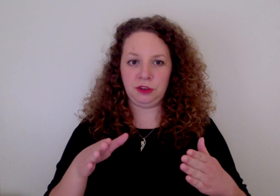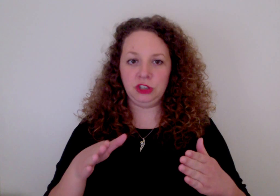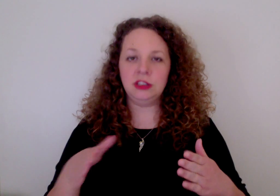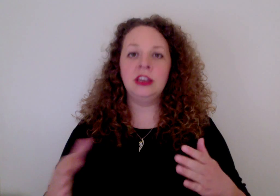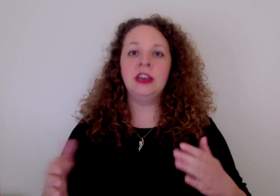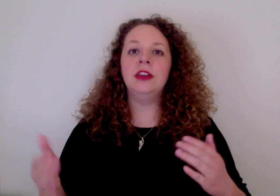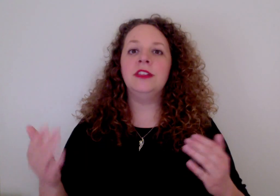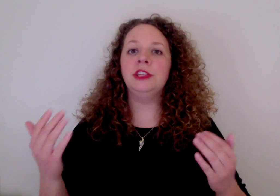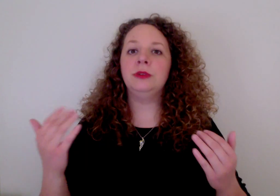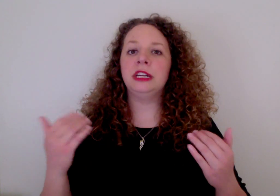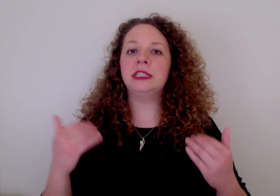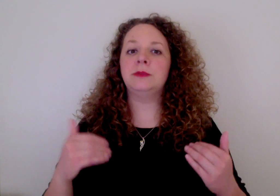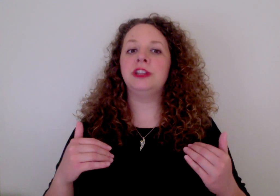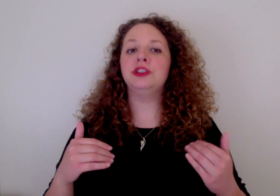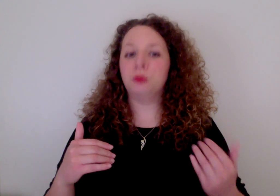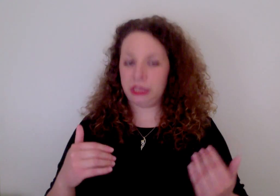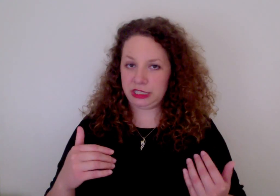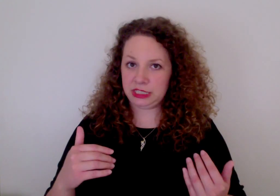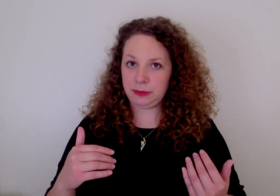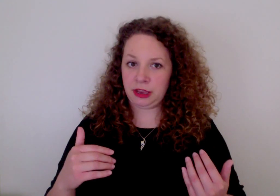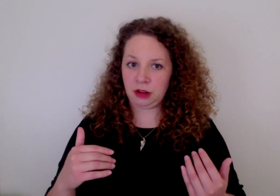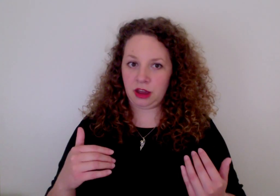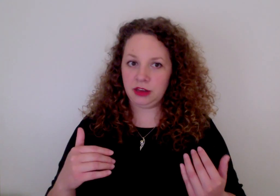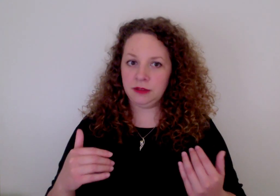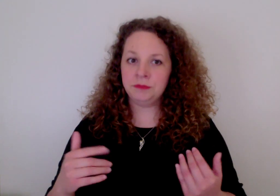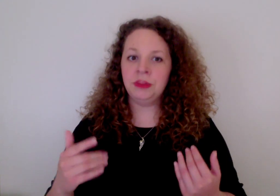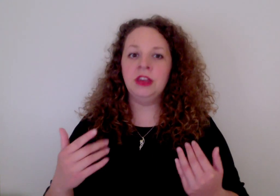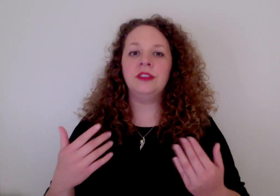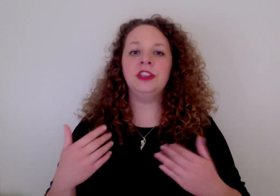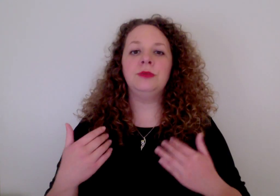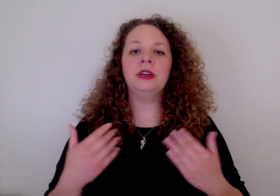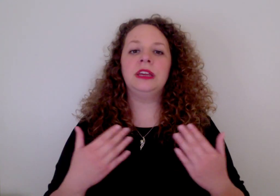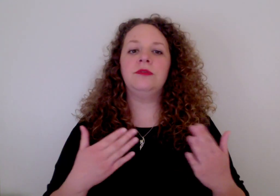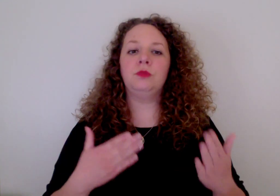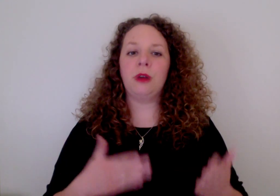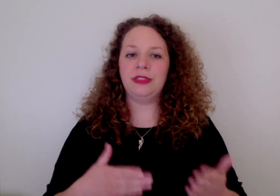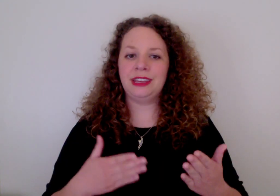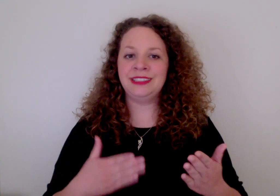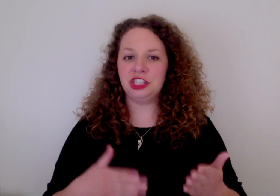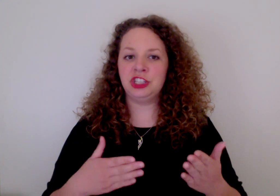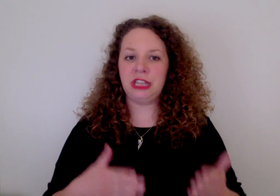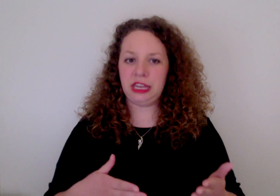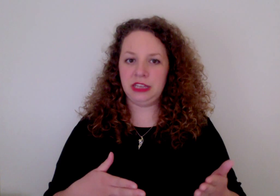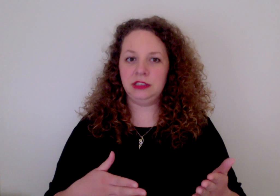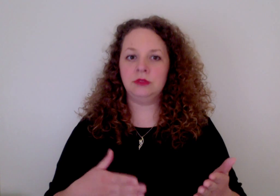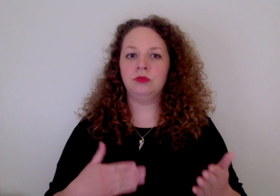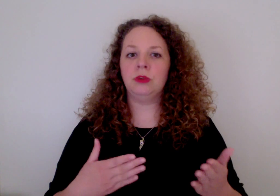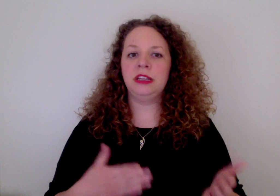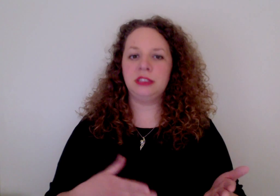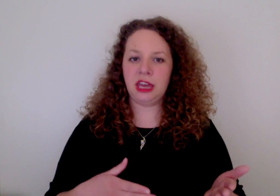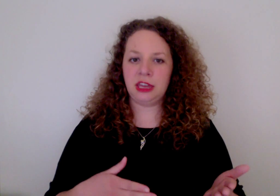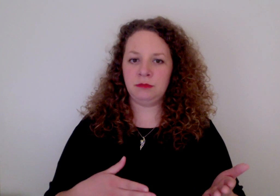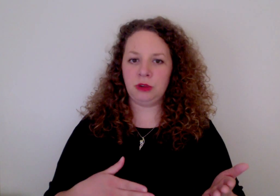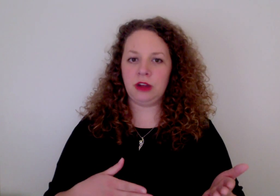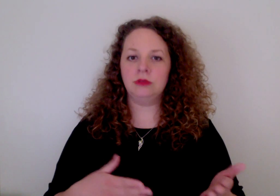first. Then you will express your willingness by a nod. Then you will give what the condition is, raise the head and brows,